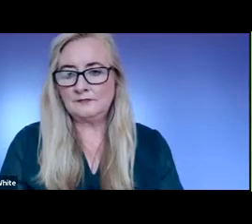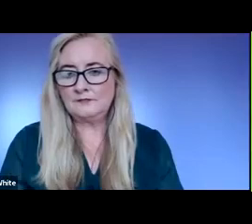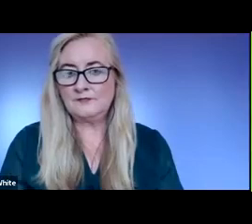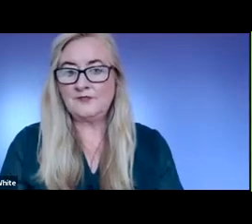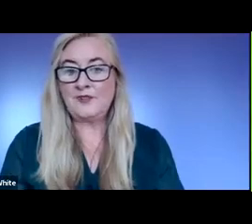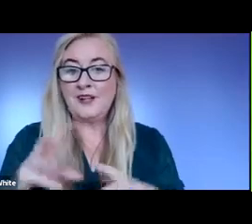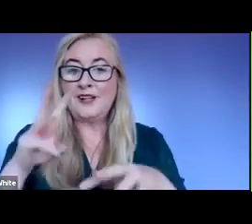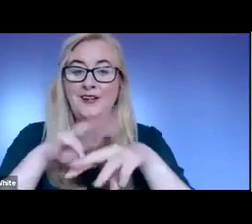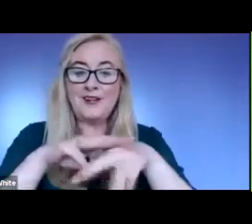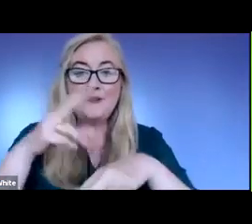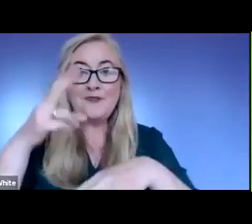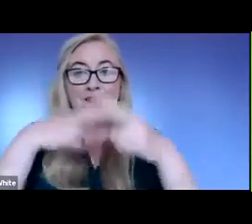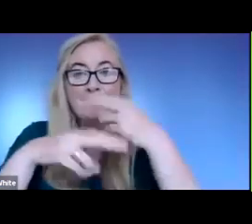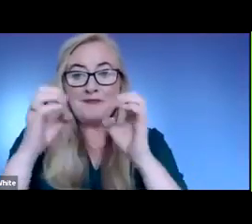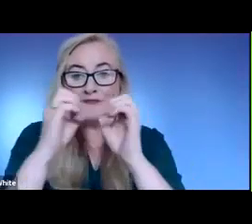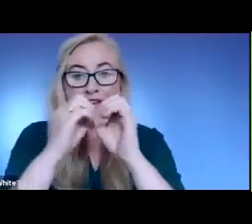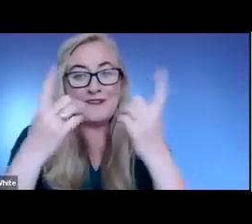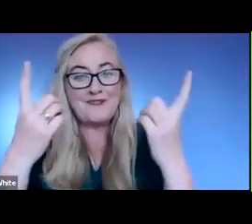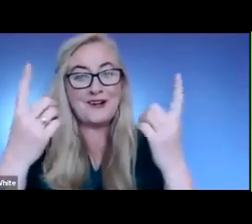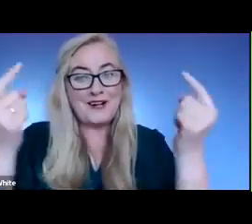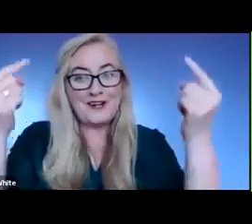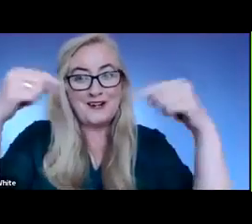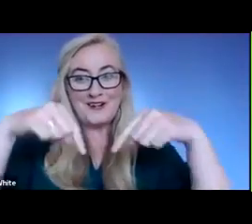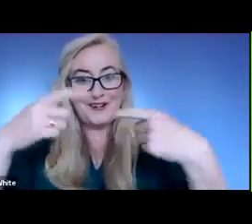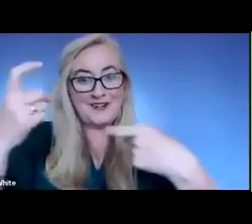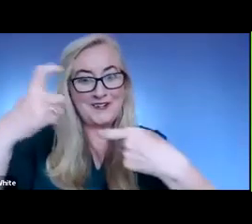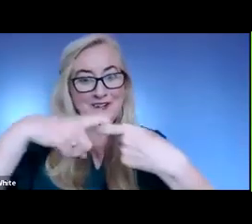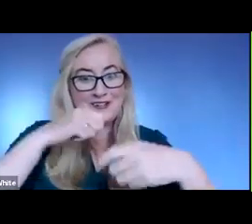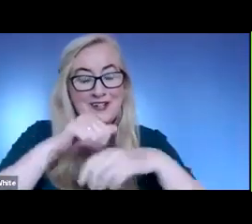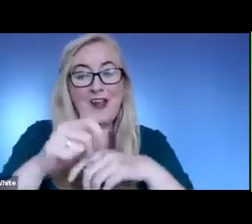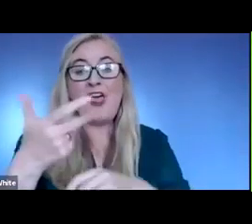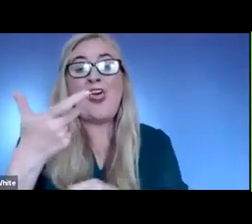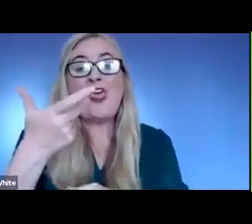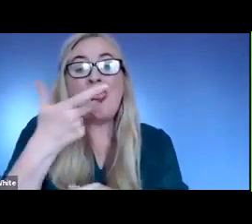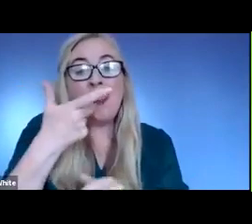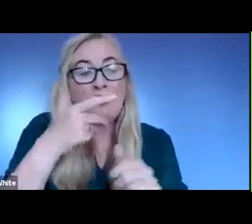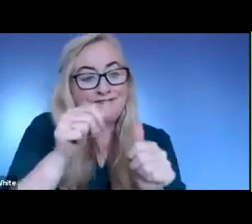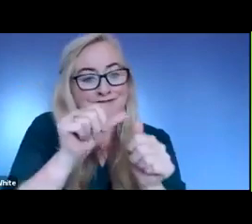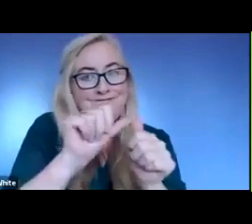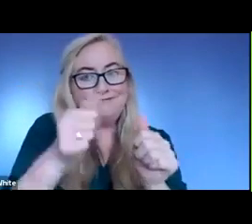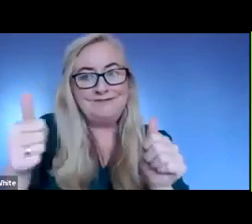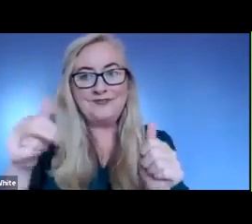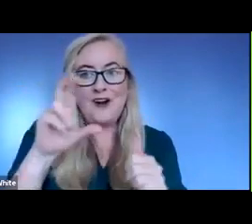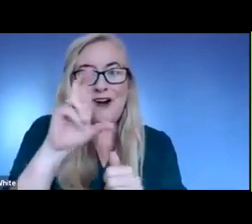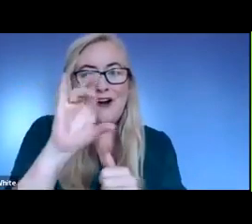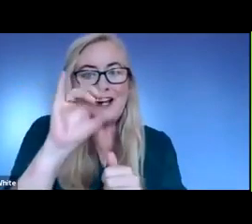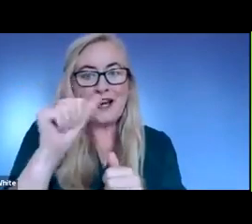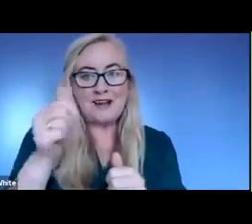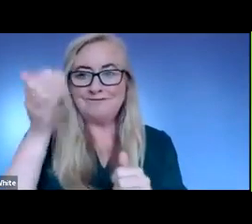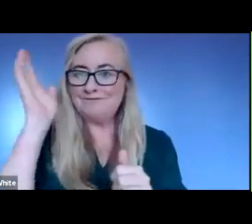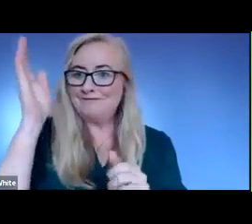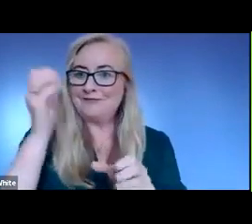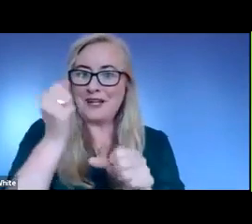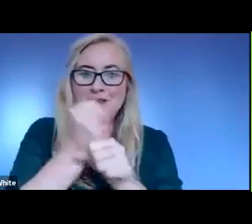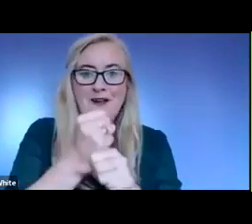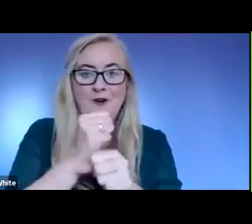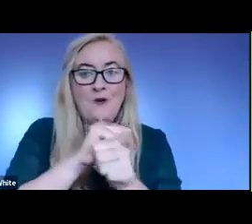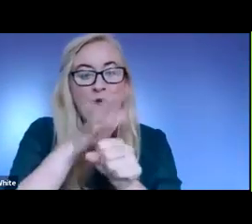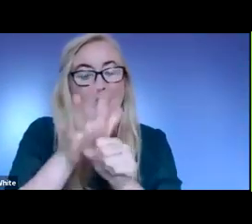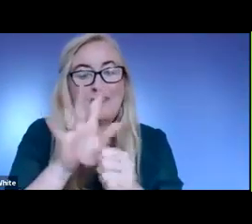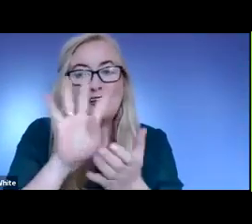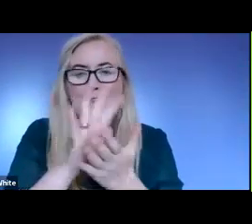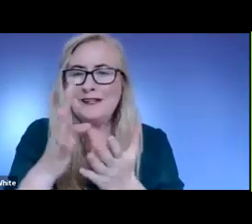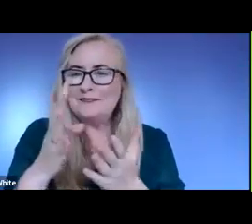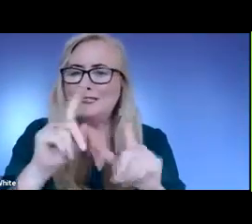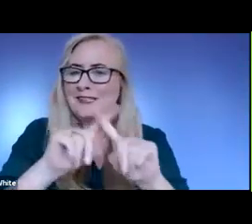Welcome everyone, and thank you so much for joining us today for the third session in the Royal Irish Academy series on COVID-19, Perspectives